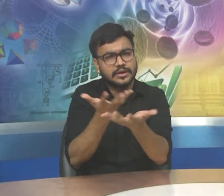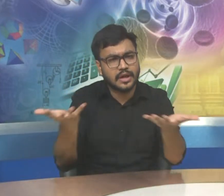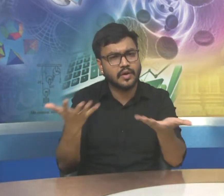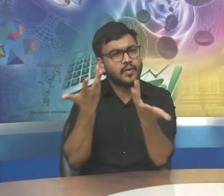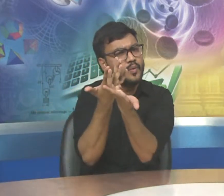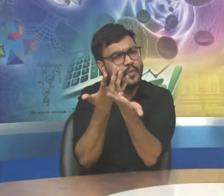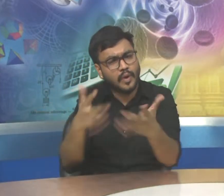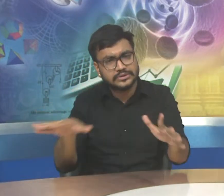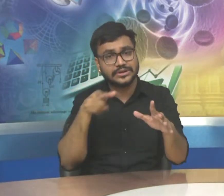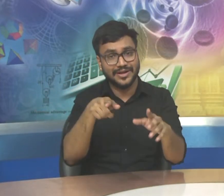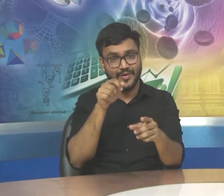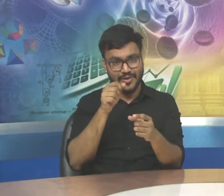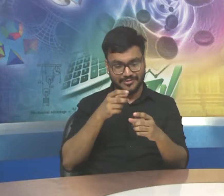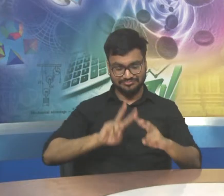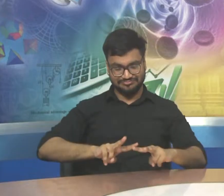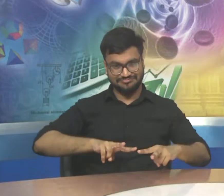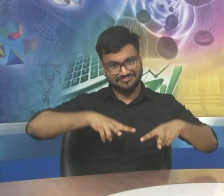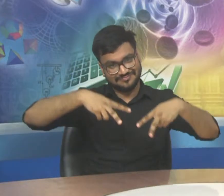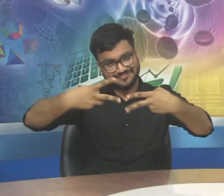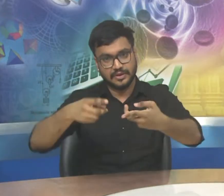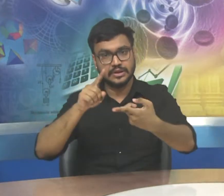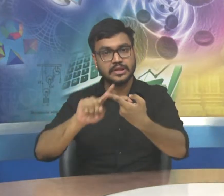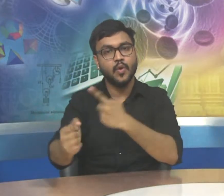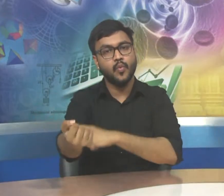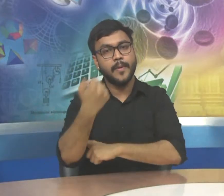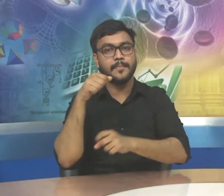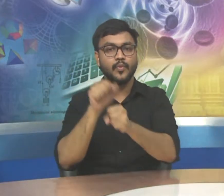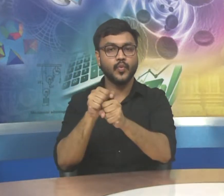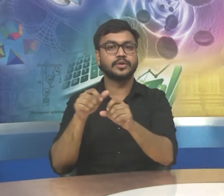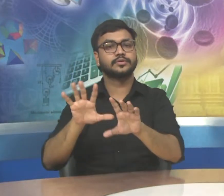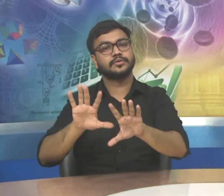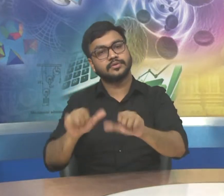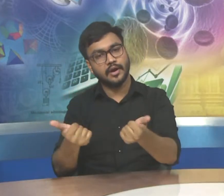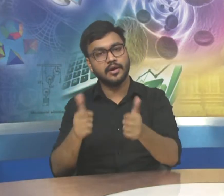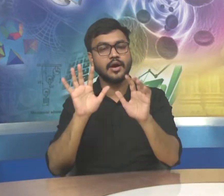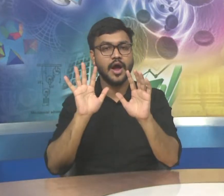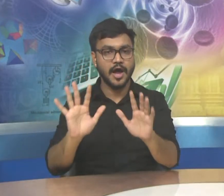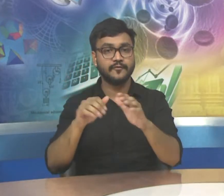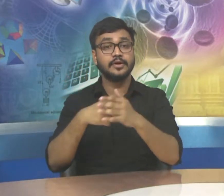When work is done, energy is transferred from one object to another.